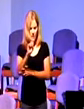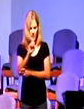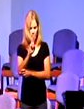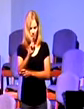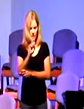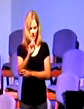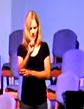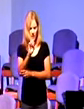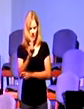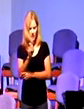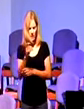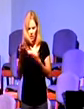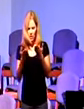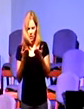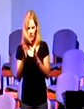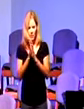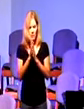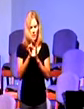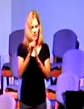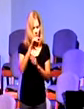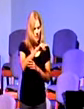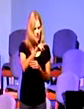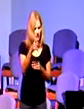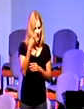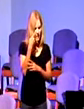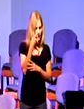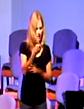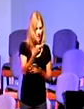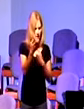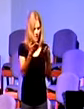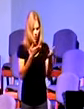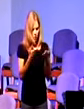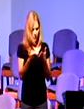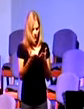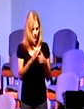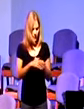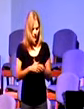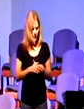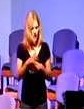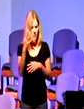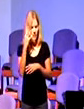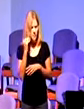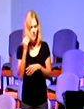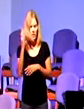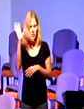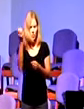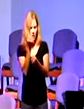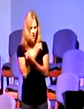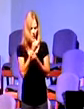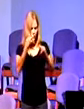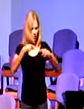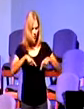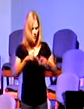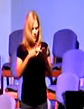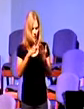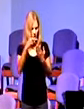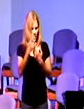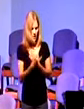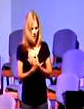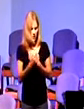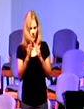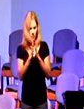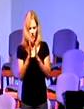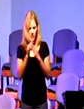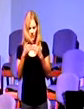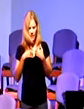Serve. We pray that those we see and serve, Lord, would experience your love during these projects. We pray, Lord,